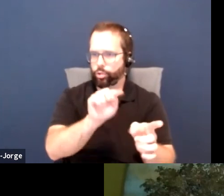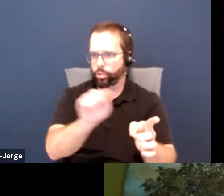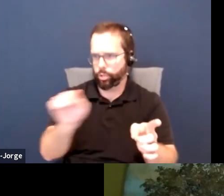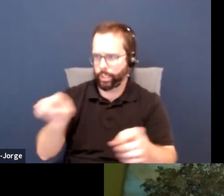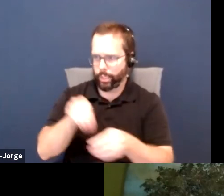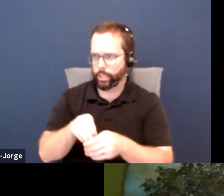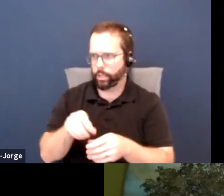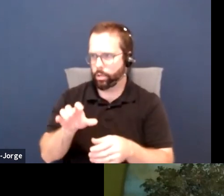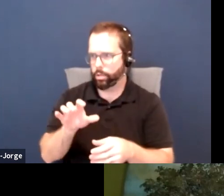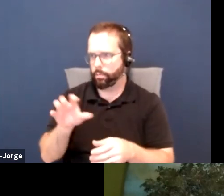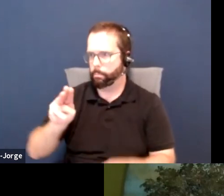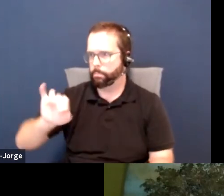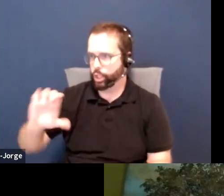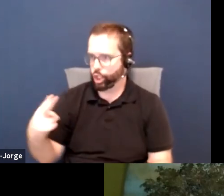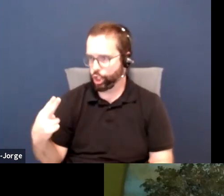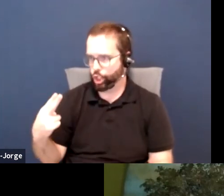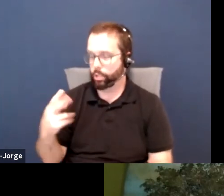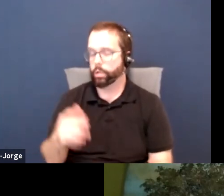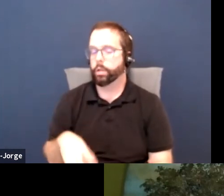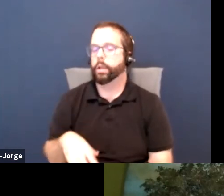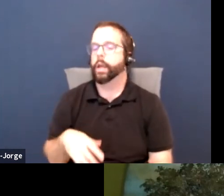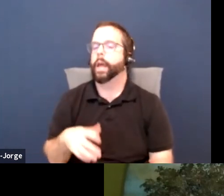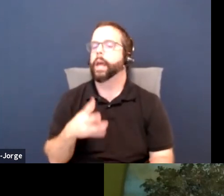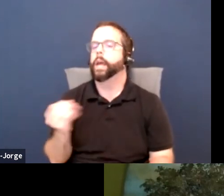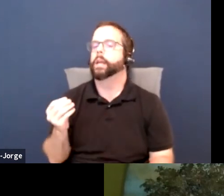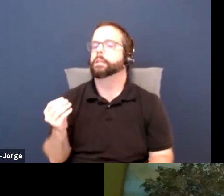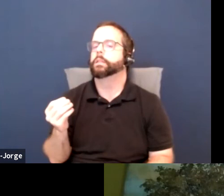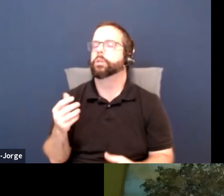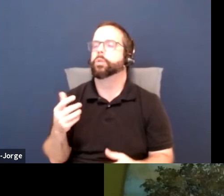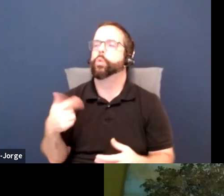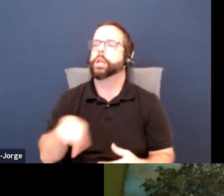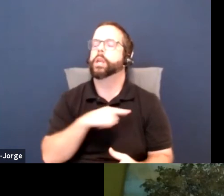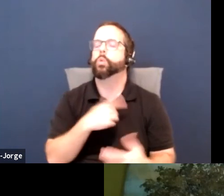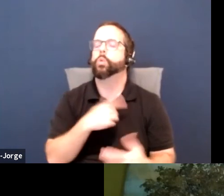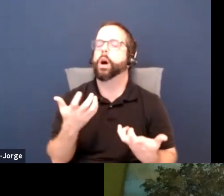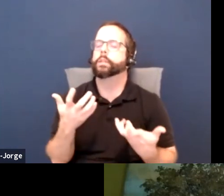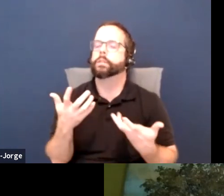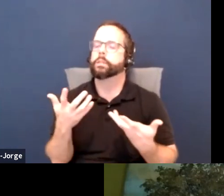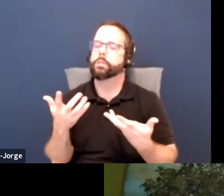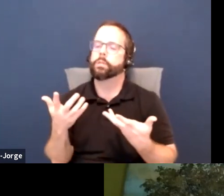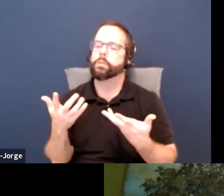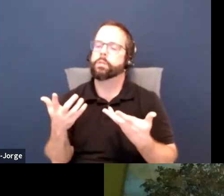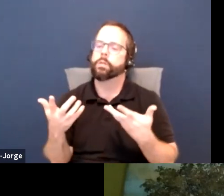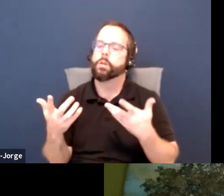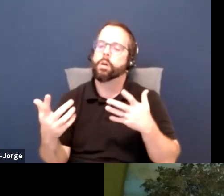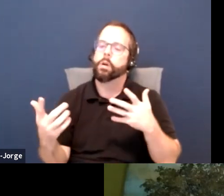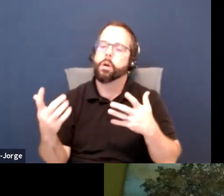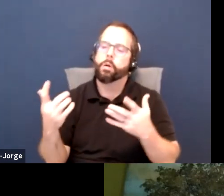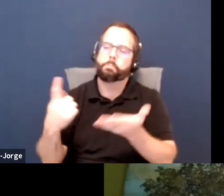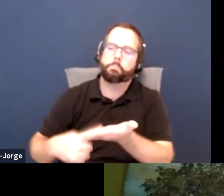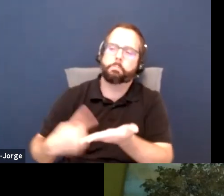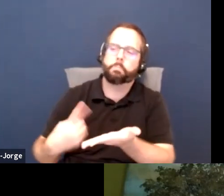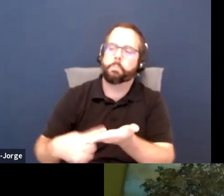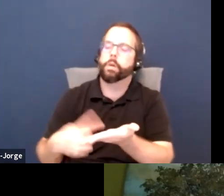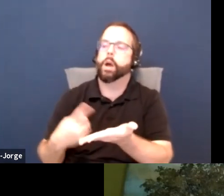this. And we're trying to figure out a sort of solidified fee structure We haven't really established